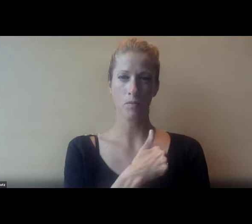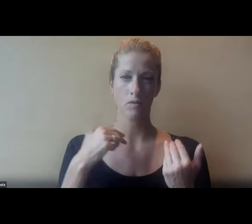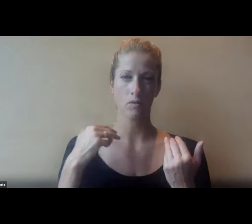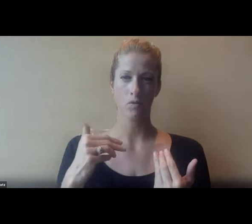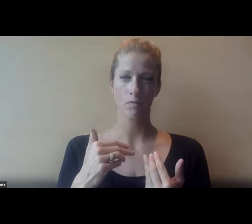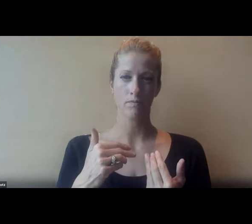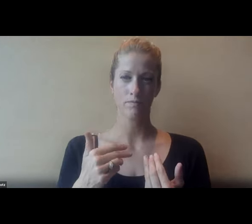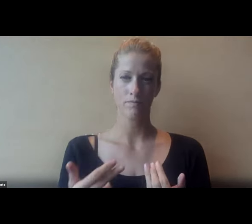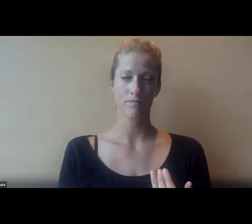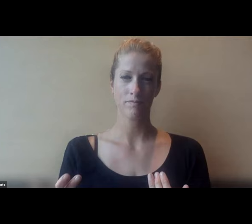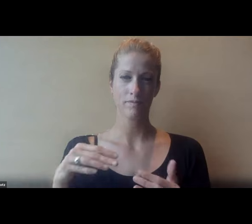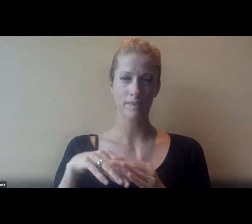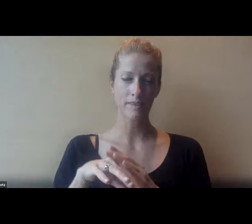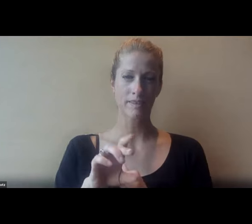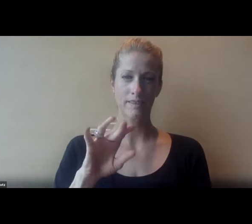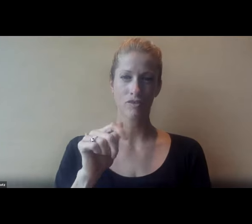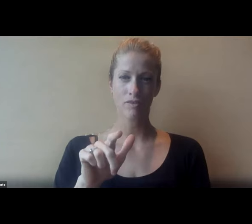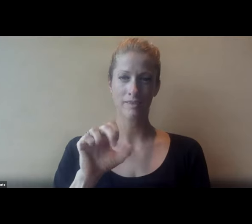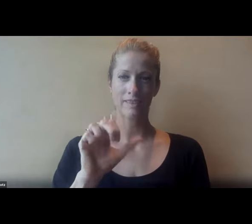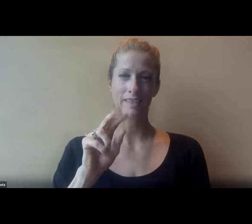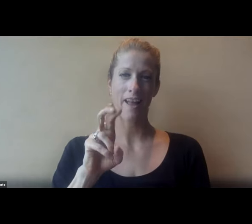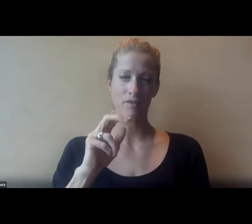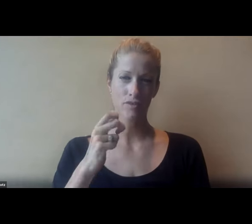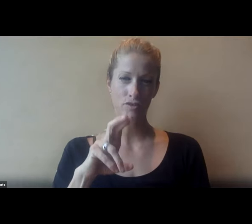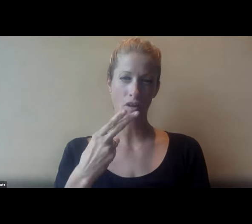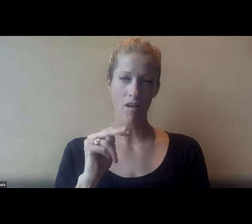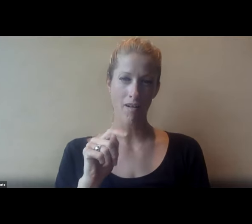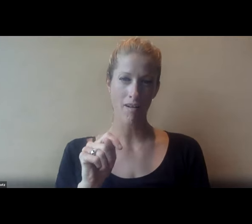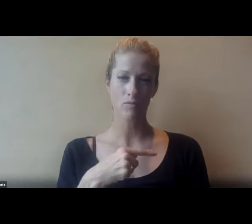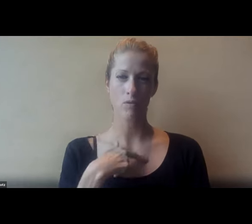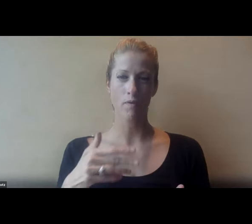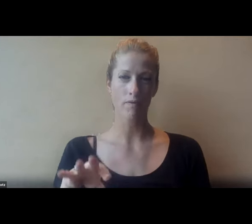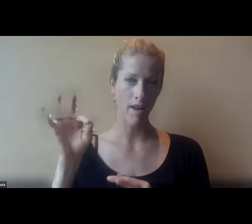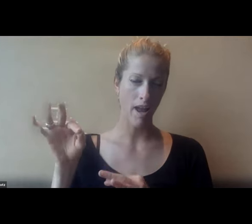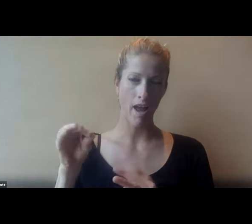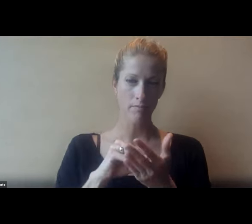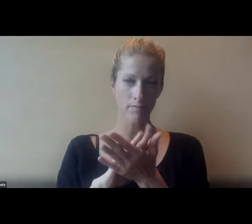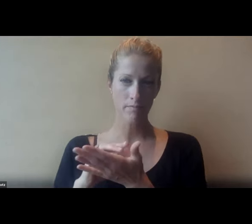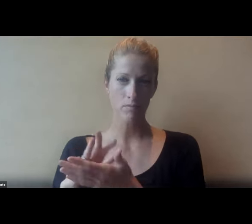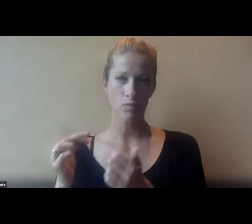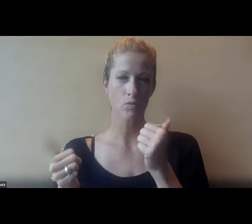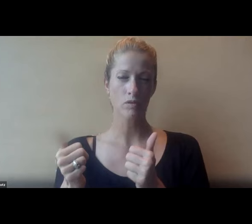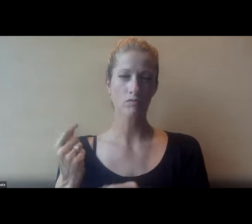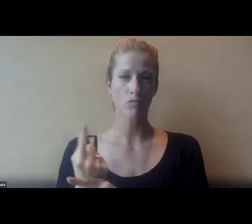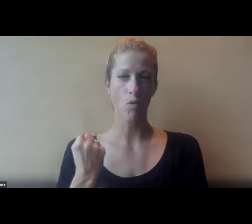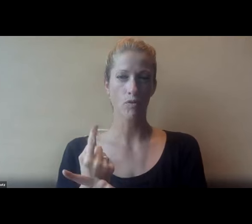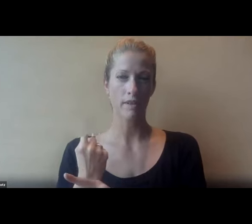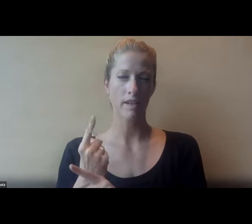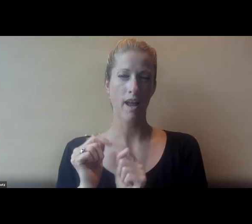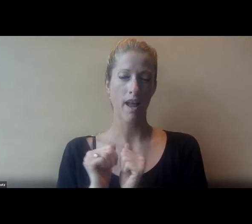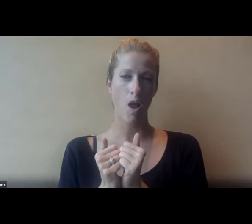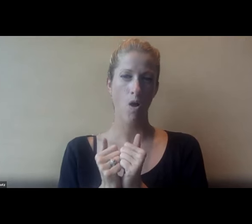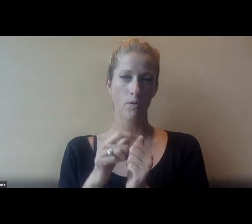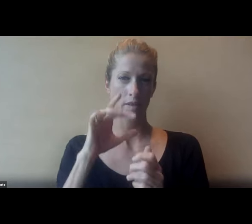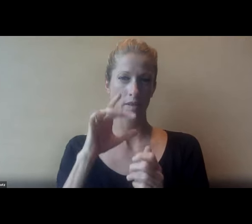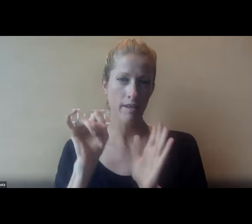digital scavenger hunt to find and bookmark appropriate sites that help them